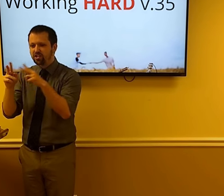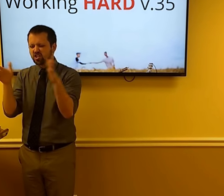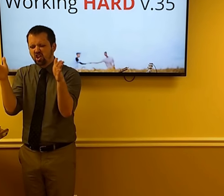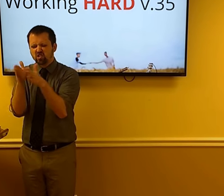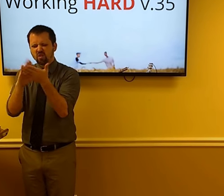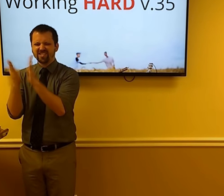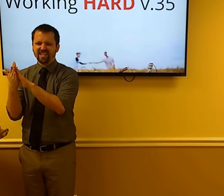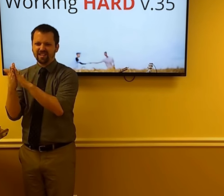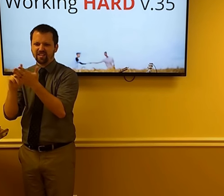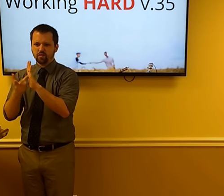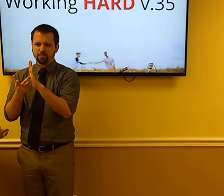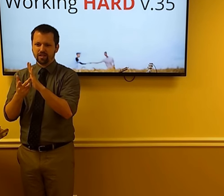Villages, small city, that's what it means.